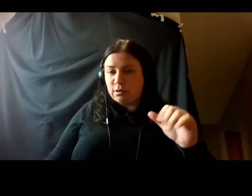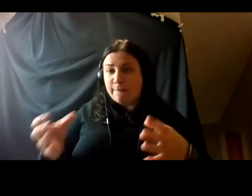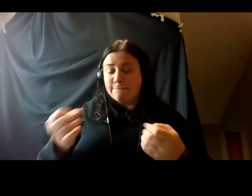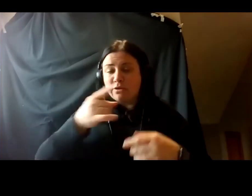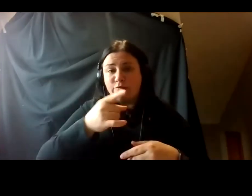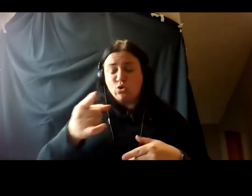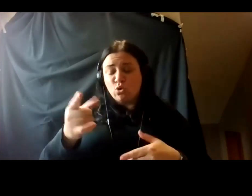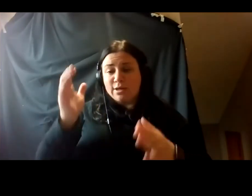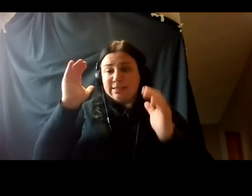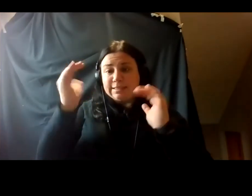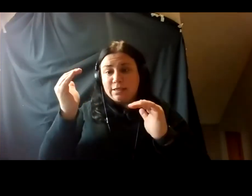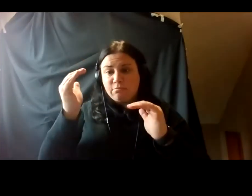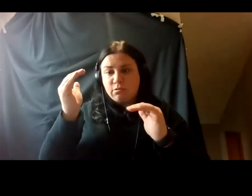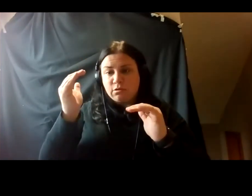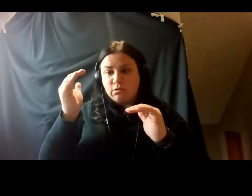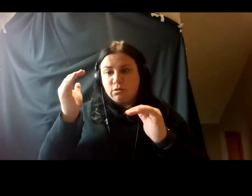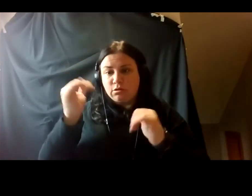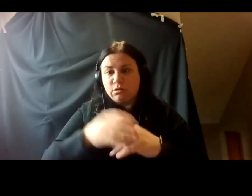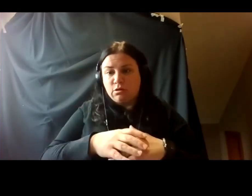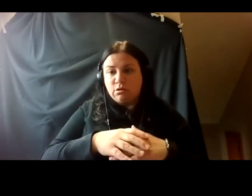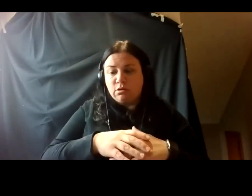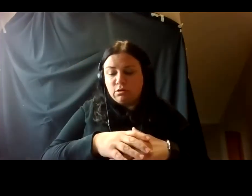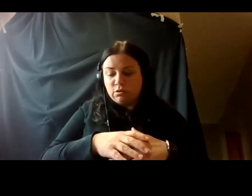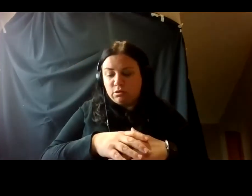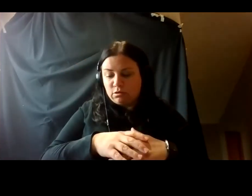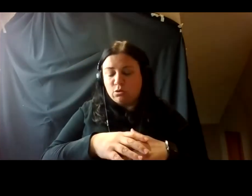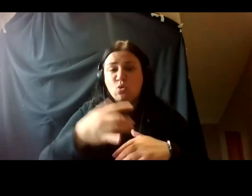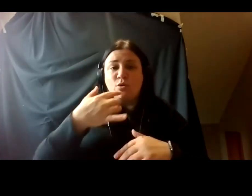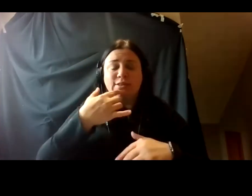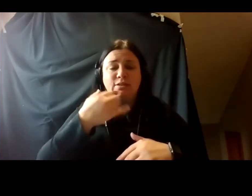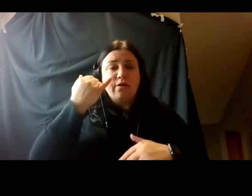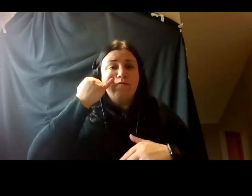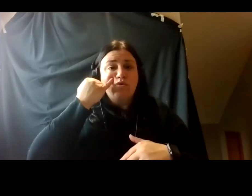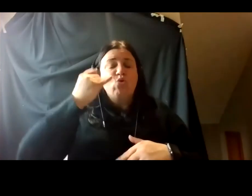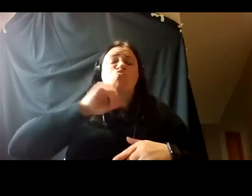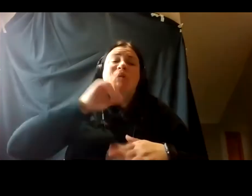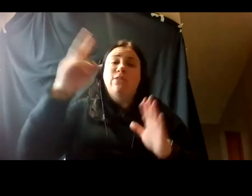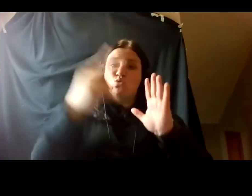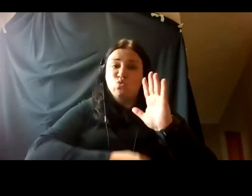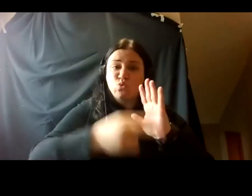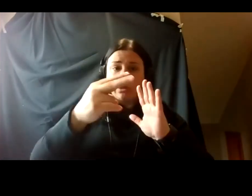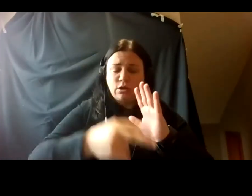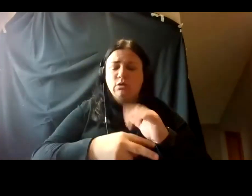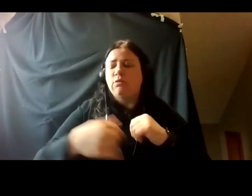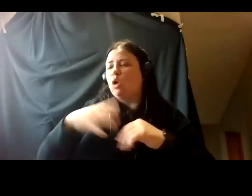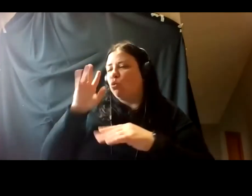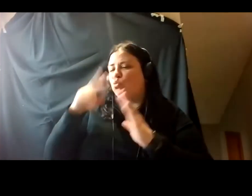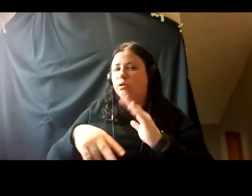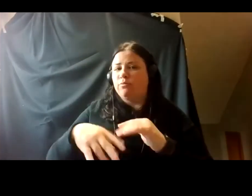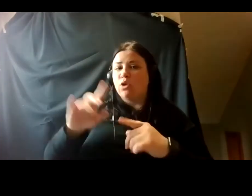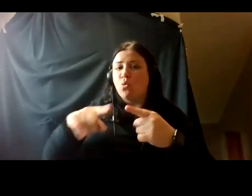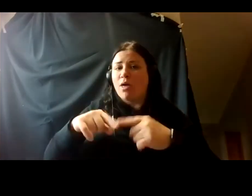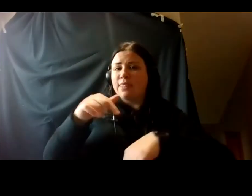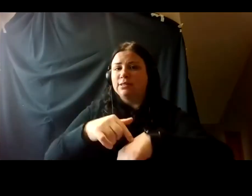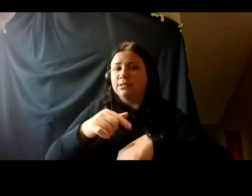might seem that what it says, if you really read it, I'll read it to you. It says, when the